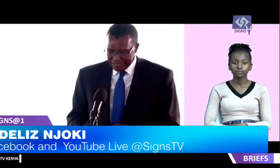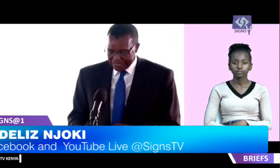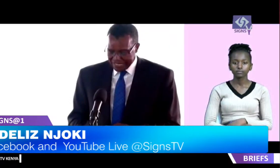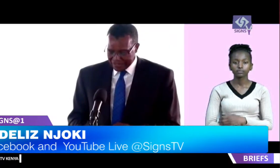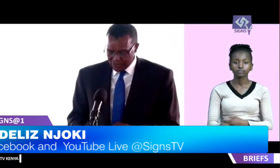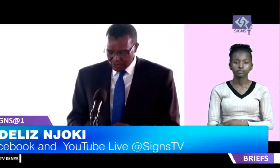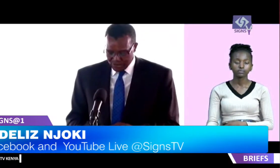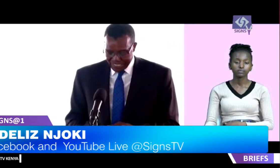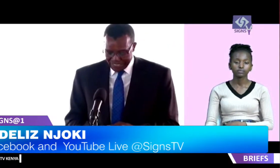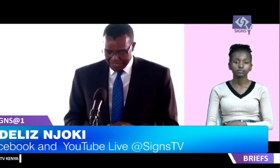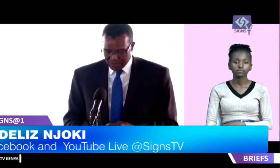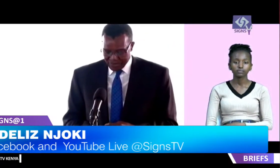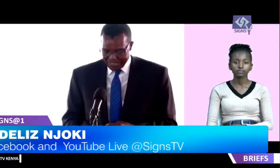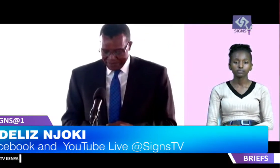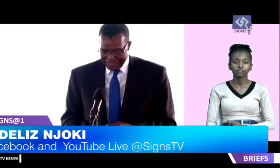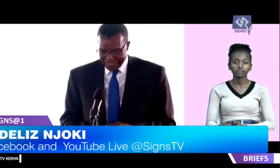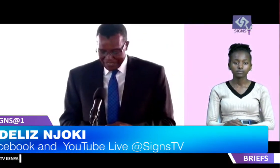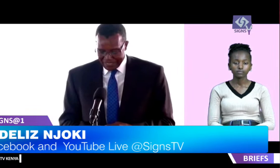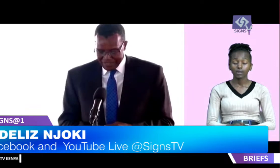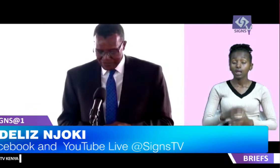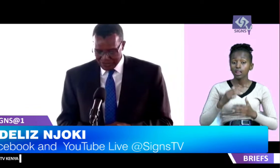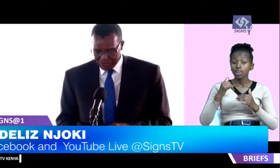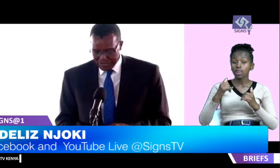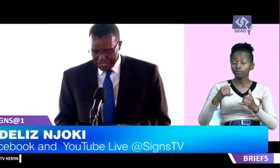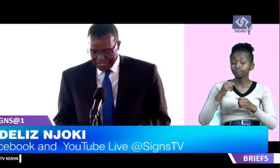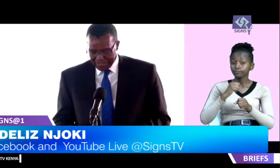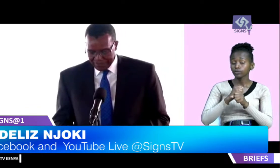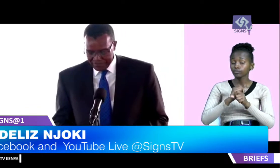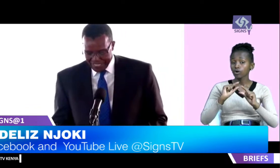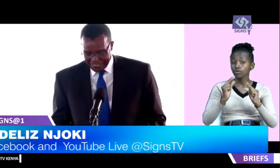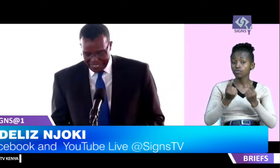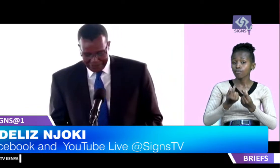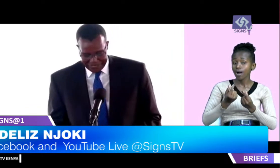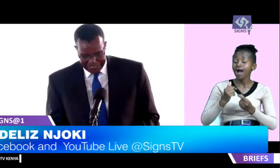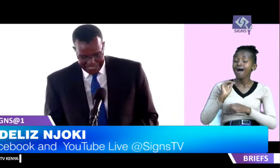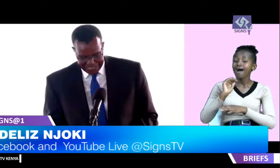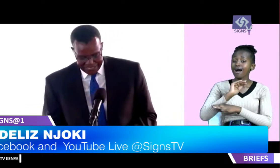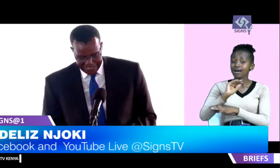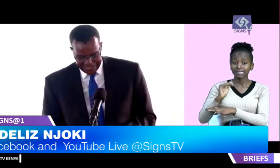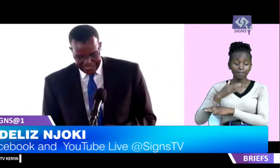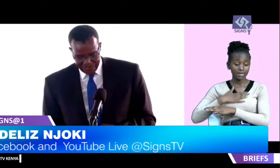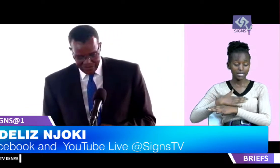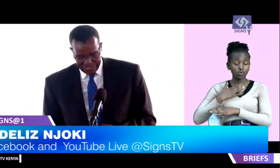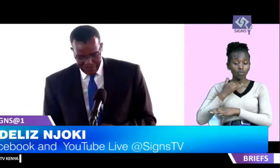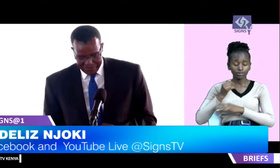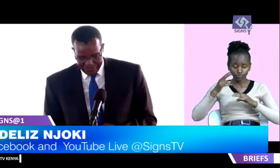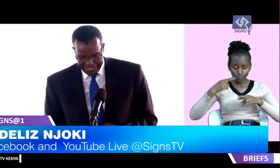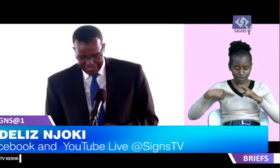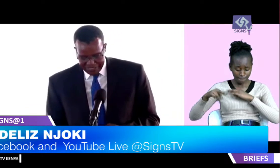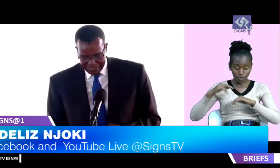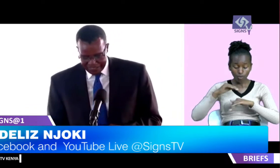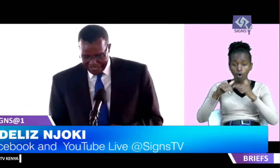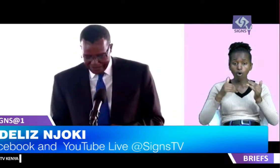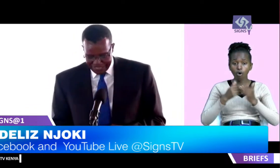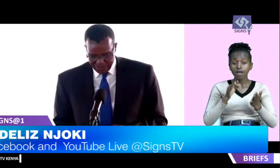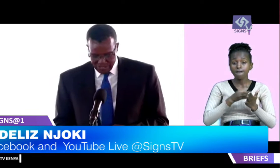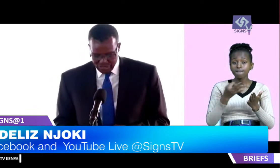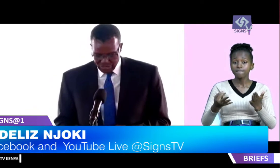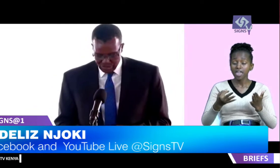The task force was asked to examine and review the various aspects that touch on the welfare, terms and conditions